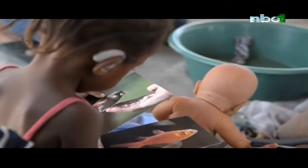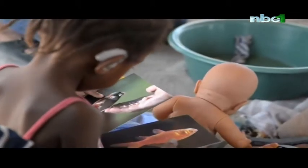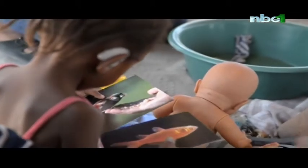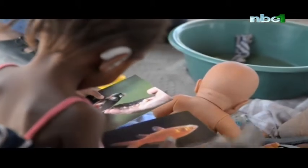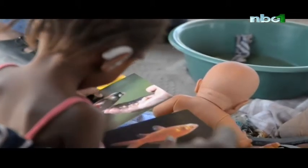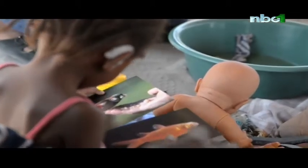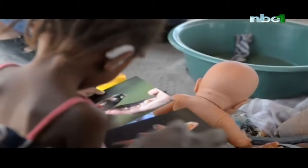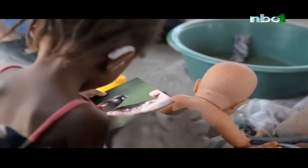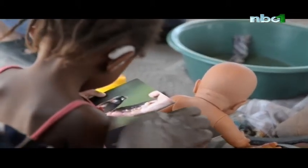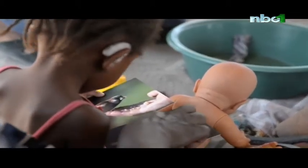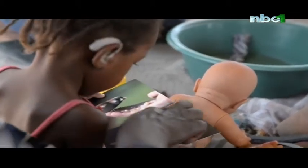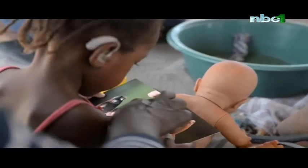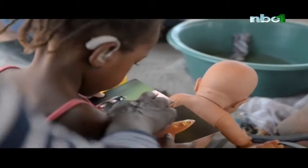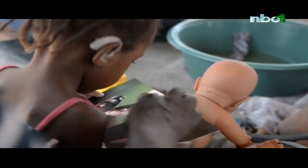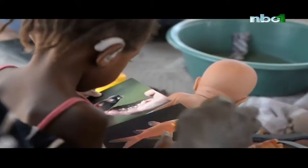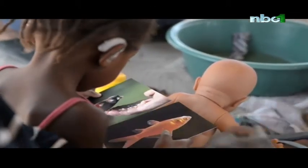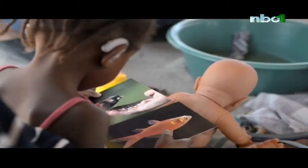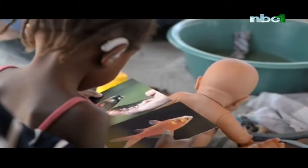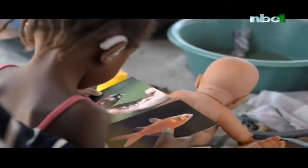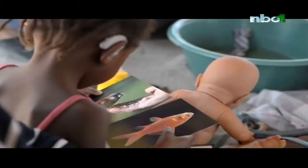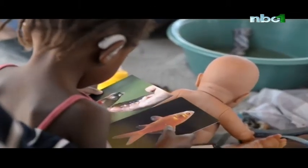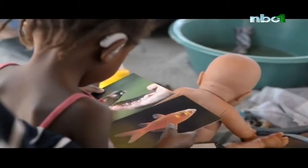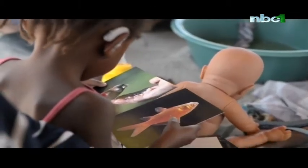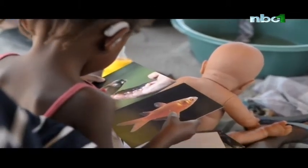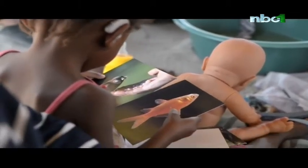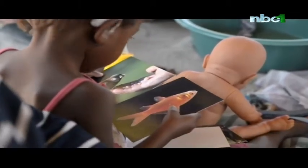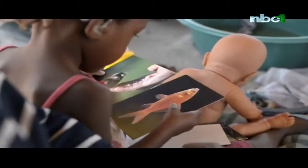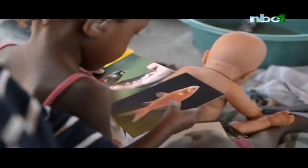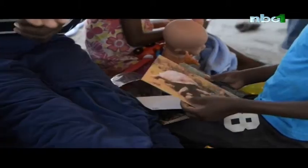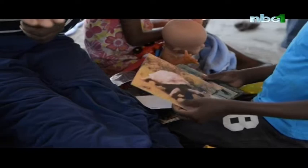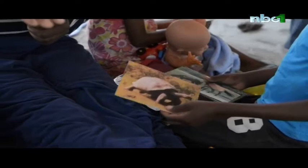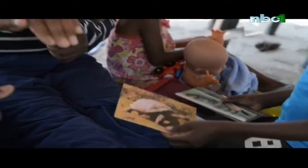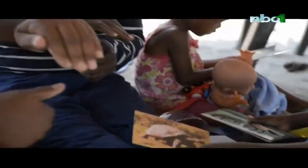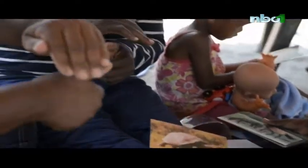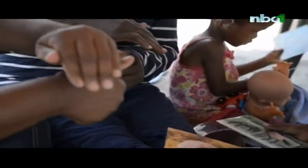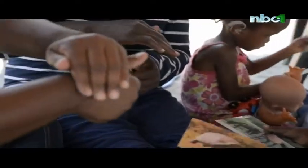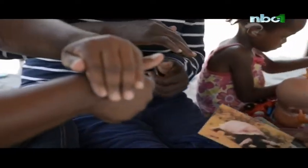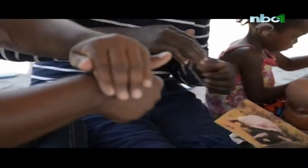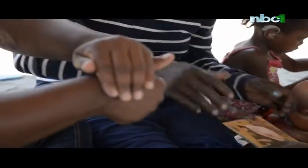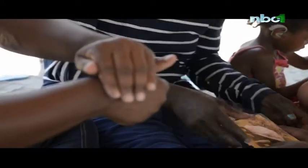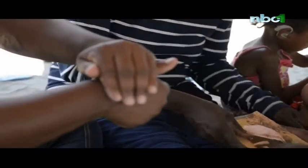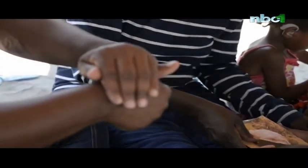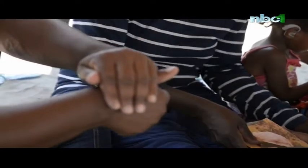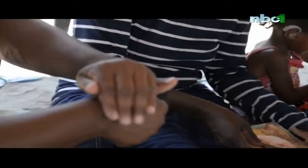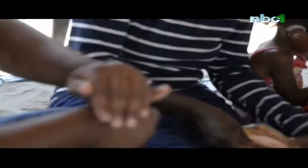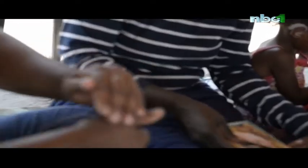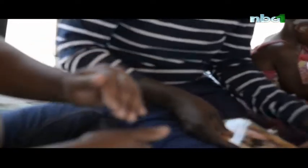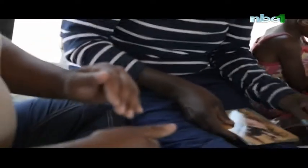sign language and emphasizes the importance of inclusion actually you might not need to say